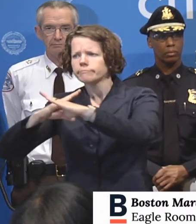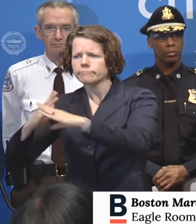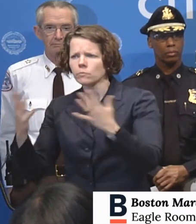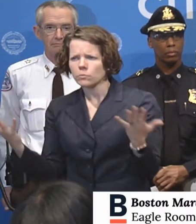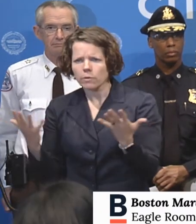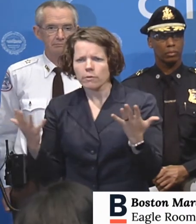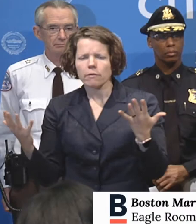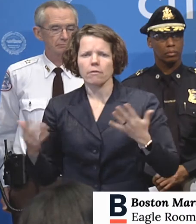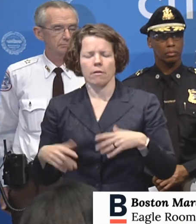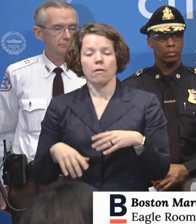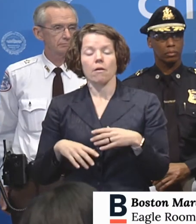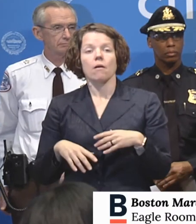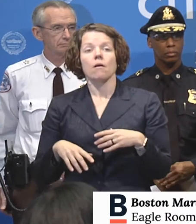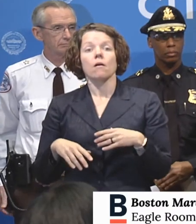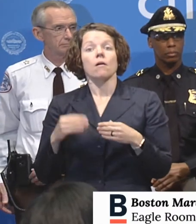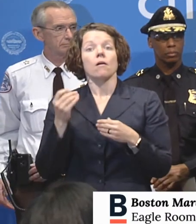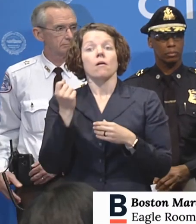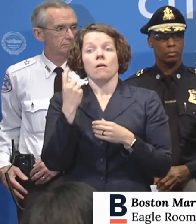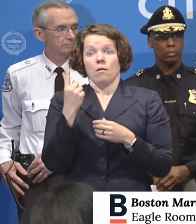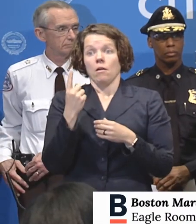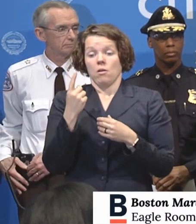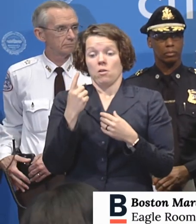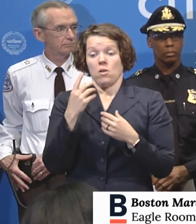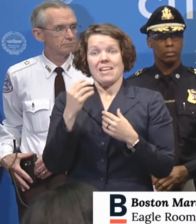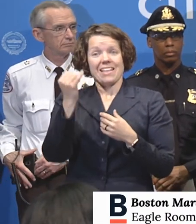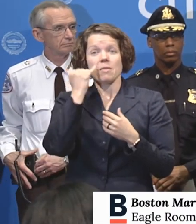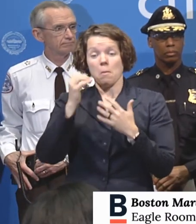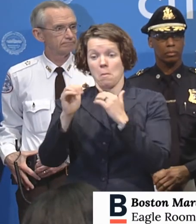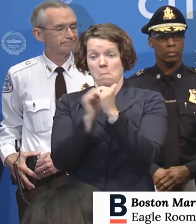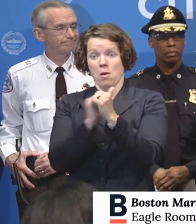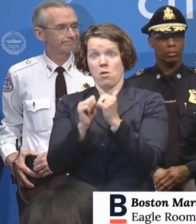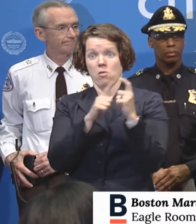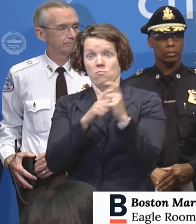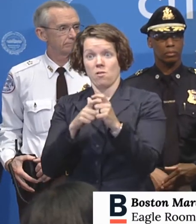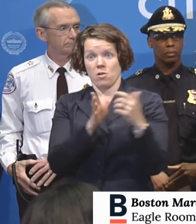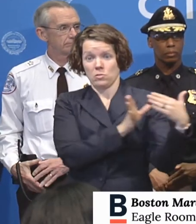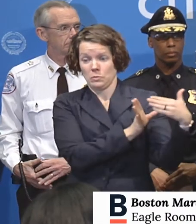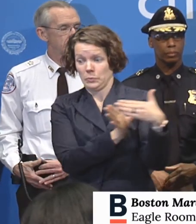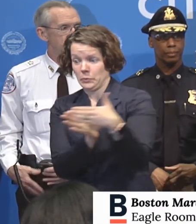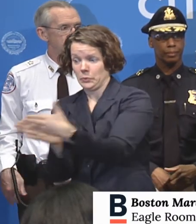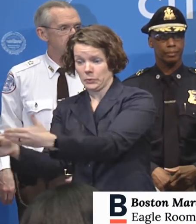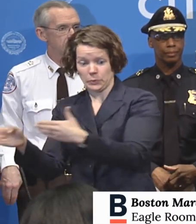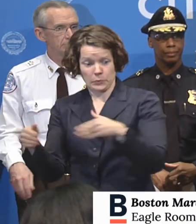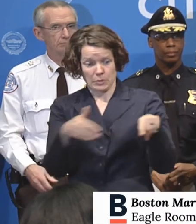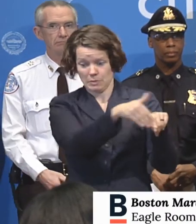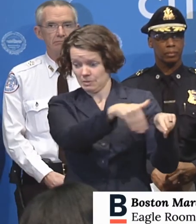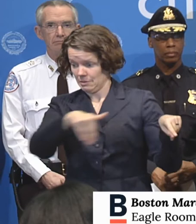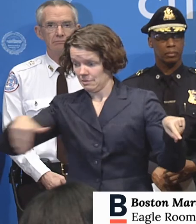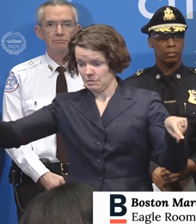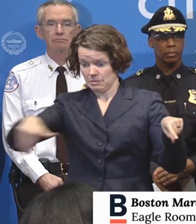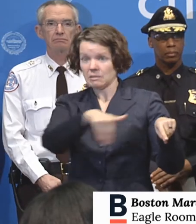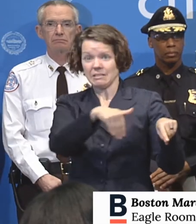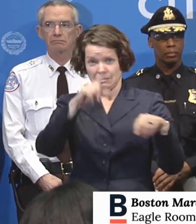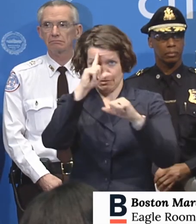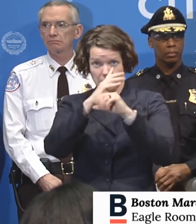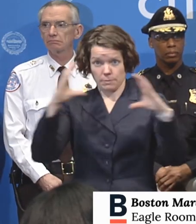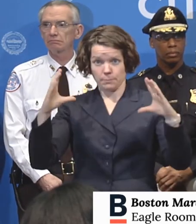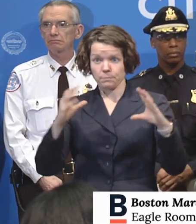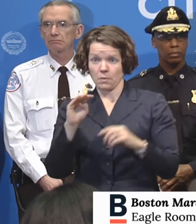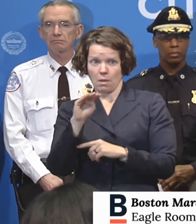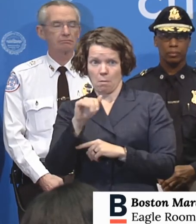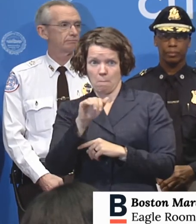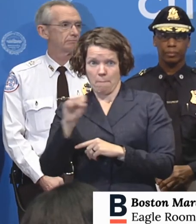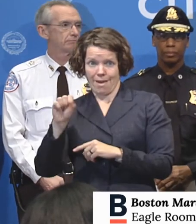securing the marathon route, all traffic leading into the marathon route east and west of Mass Ave will be closed at